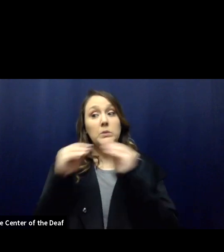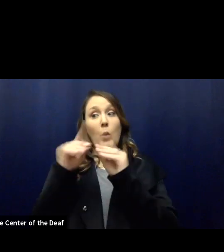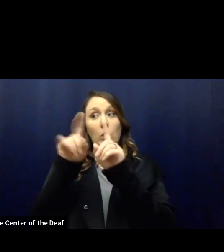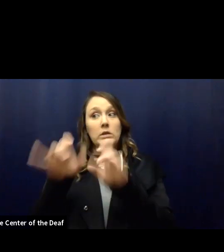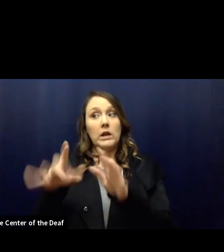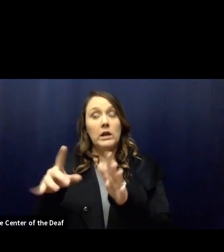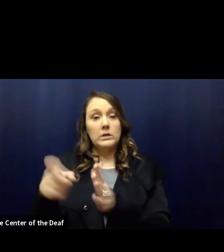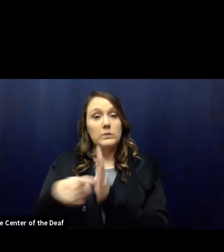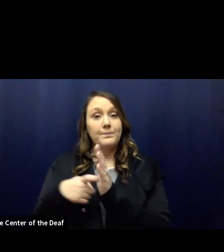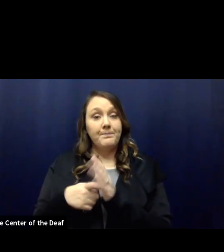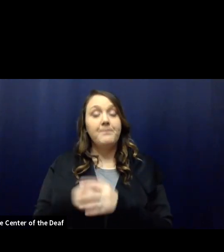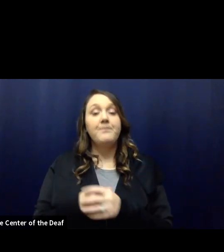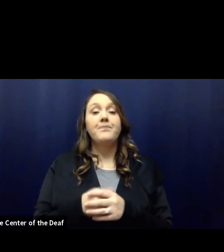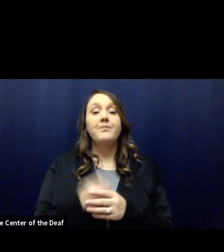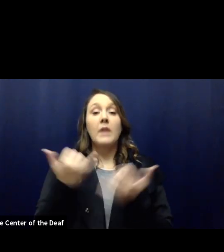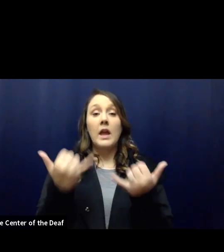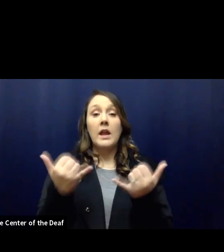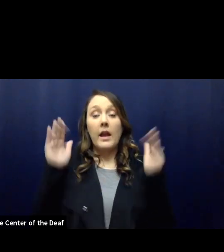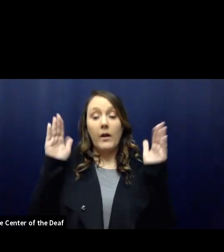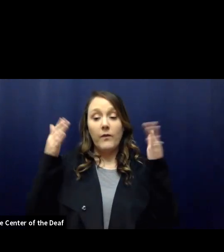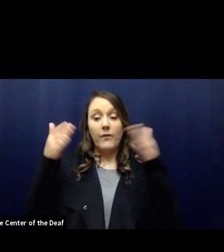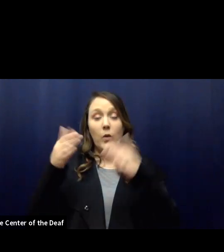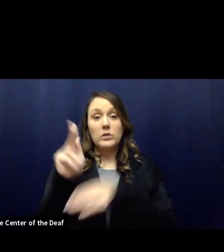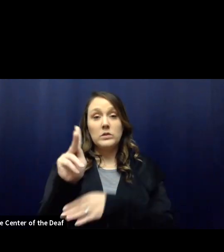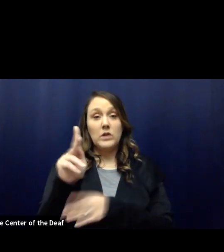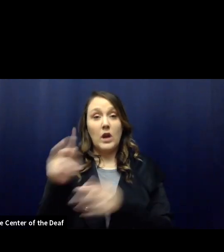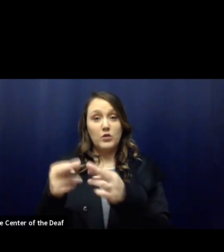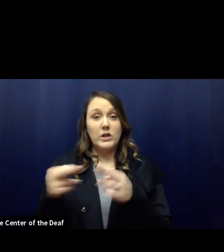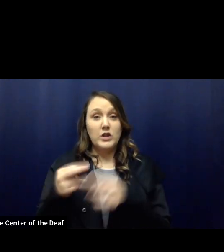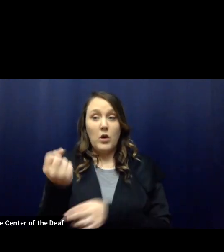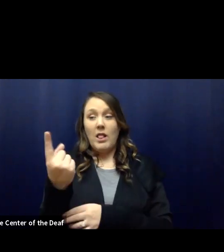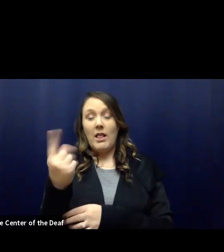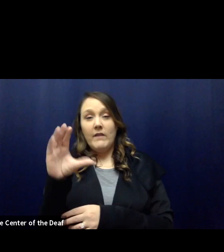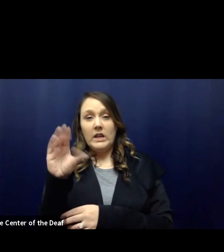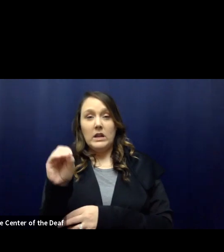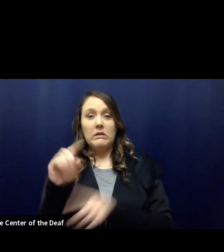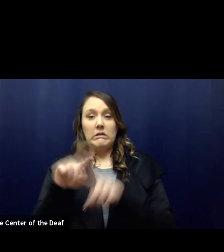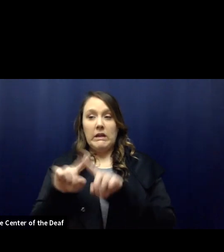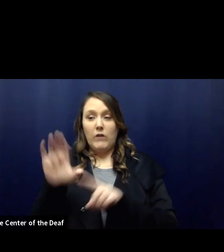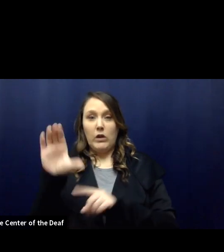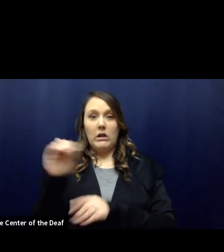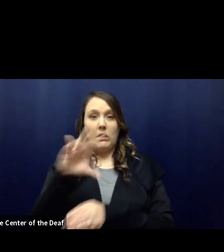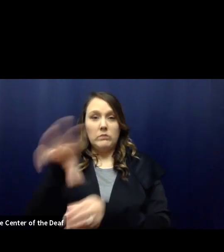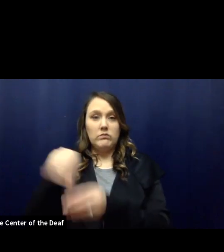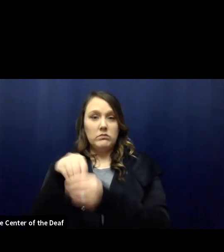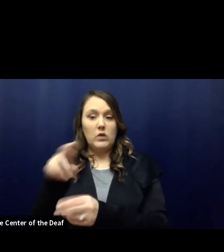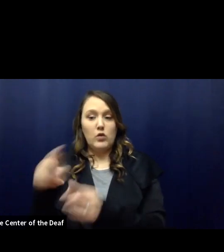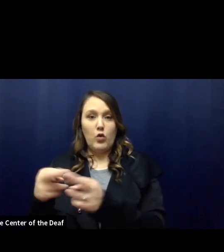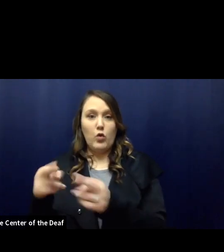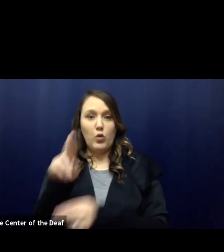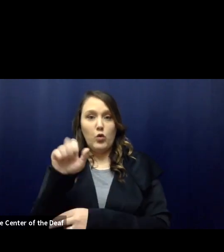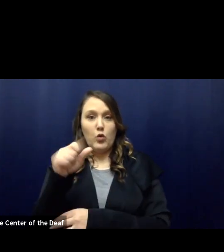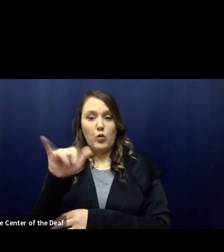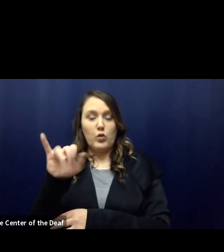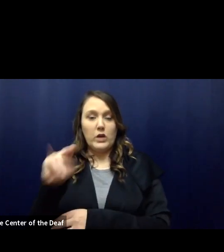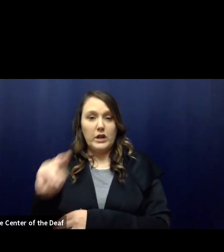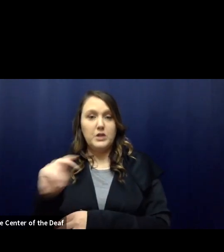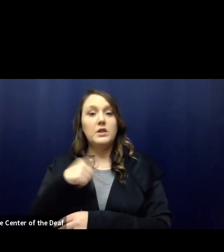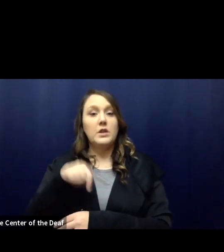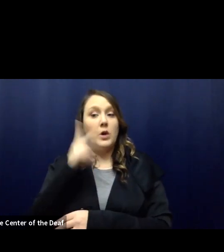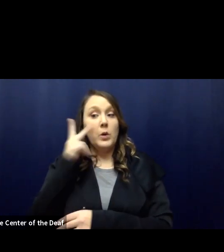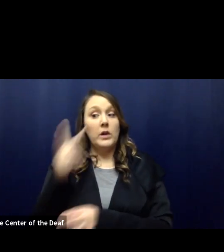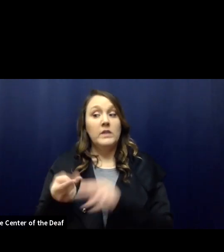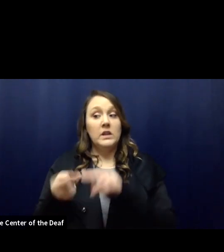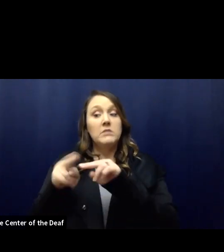Now narrowing to our Knoxville region or 11 county region that we serve, again, we've seen a steady and steep increase in the number of new